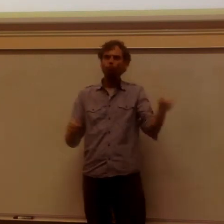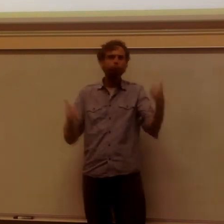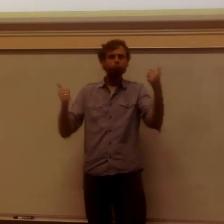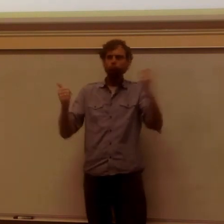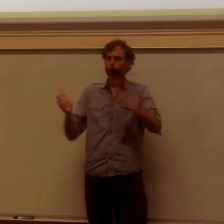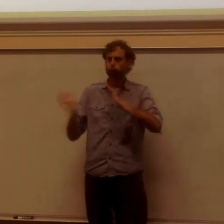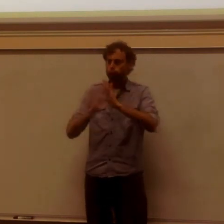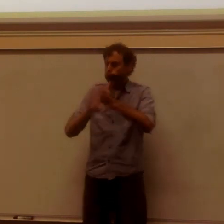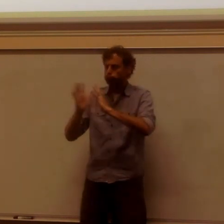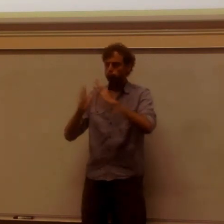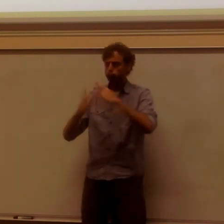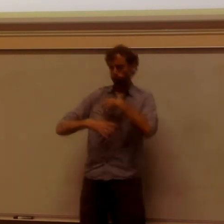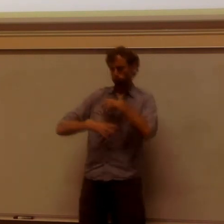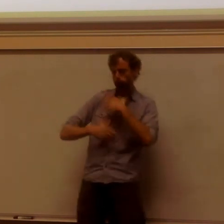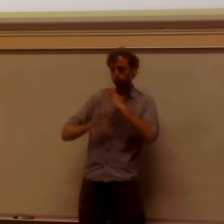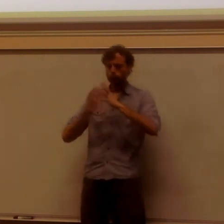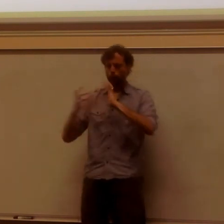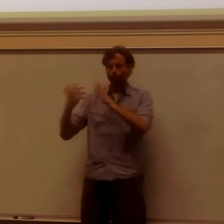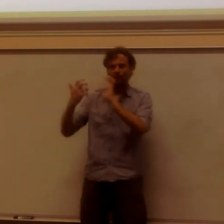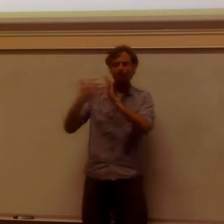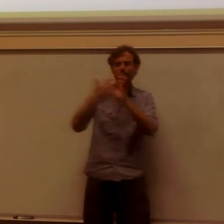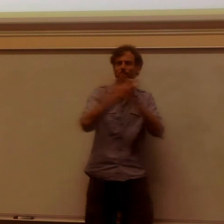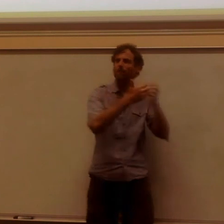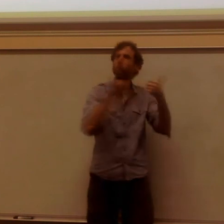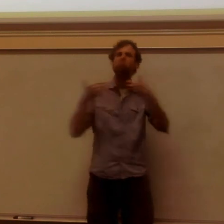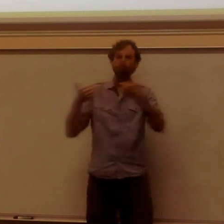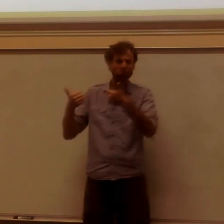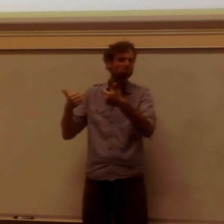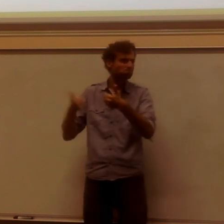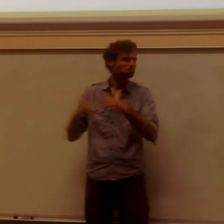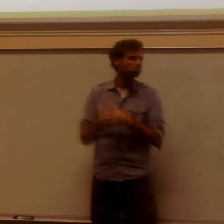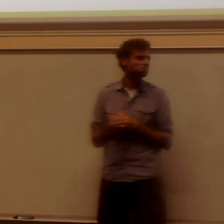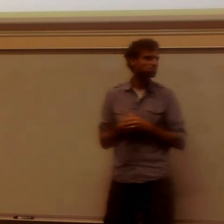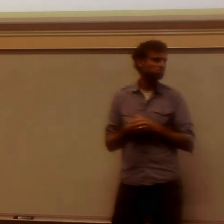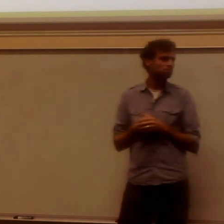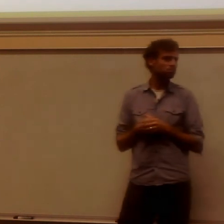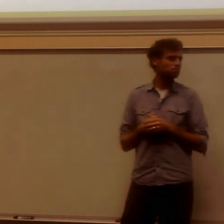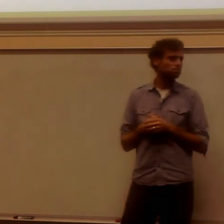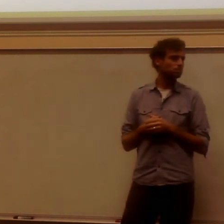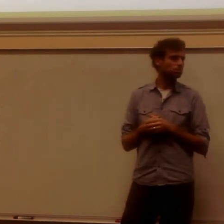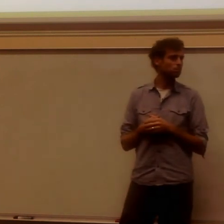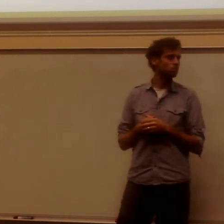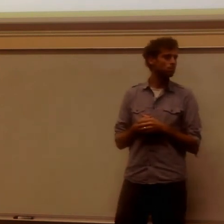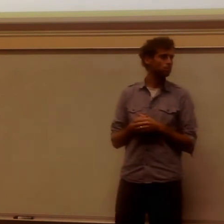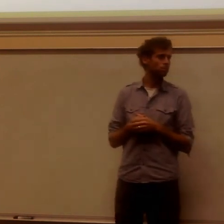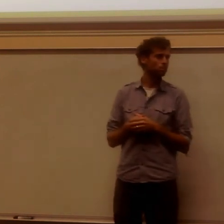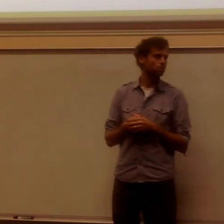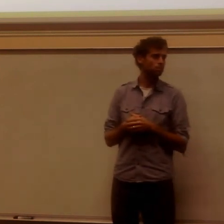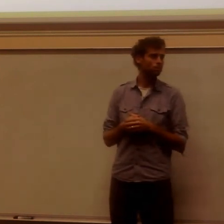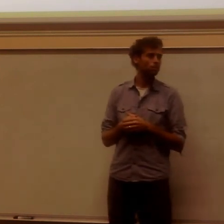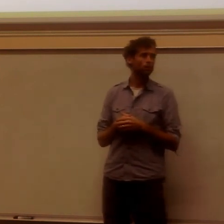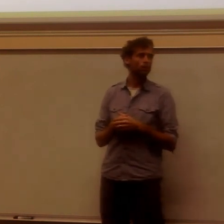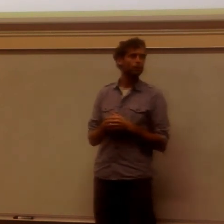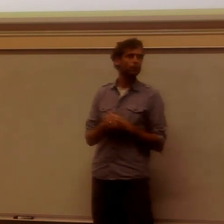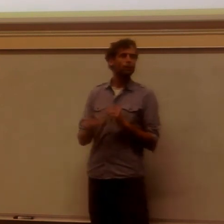And they also seemed to be confident in handling the call variety that they received from the various people that called them.